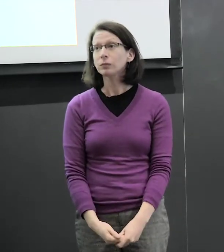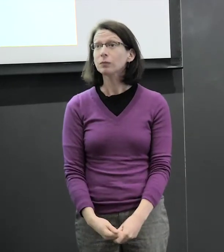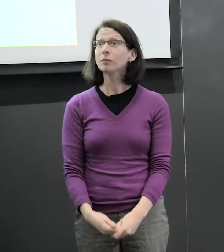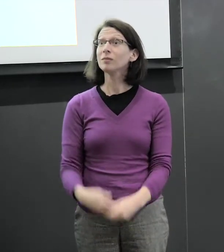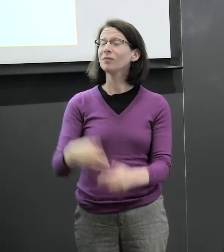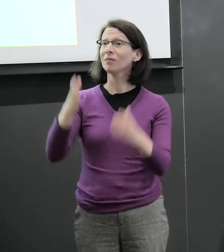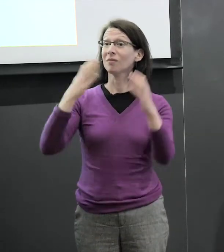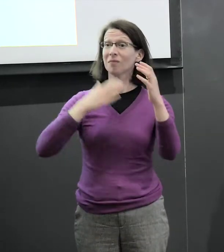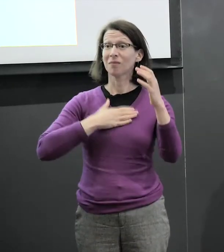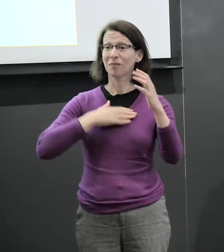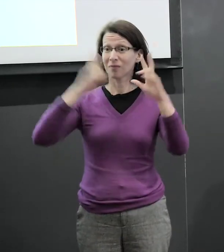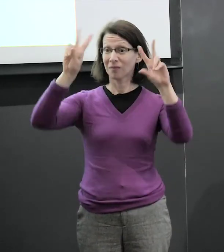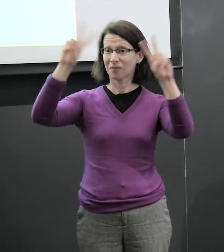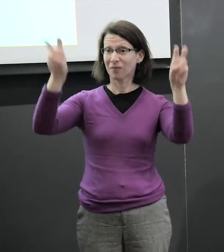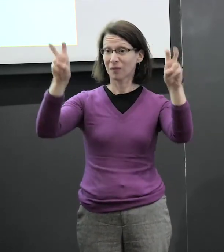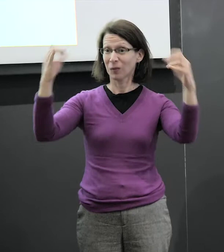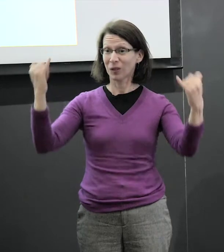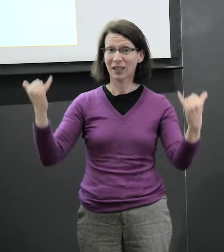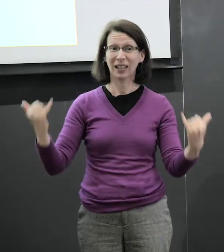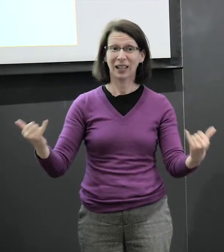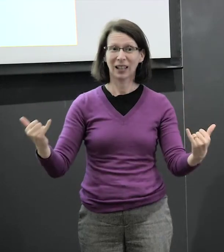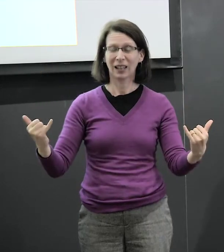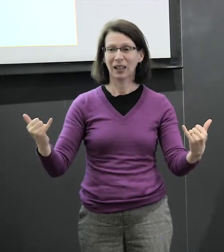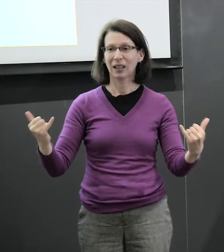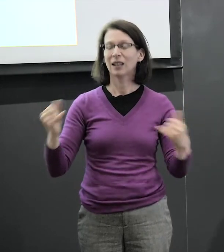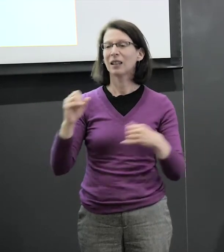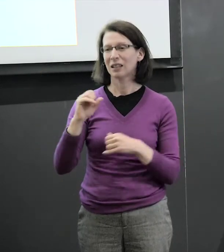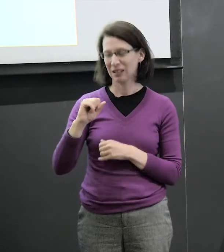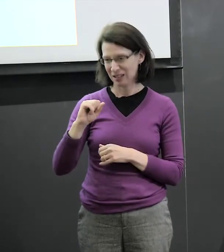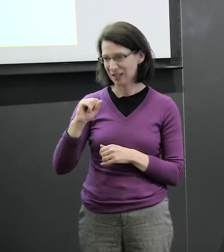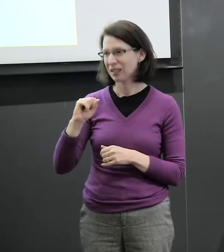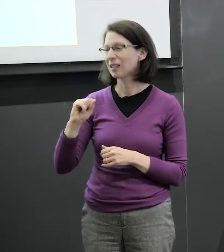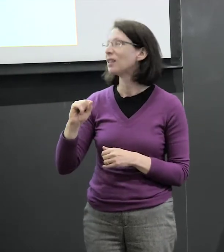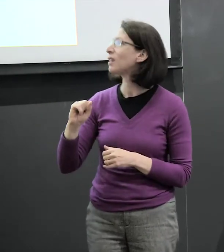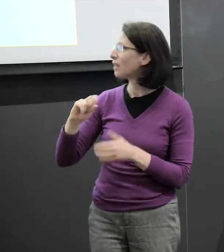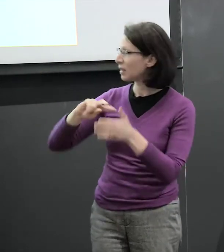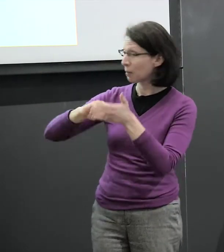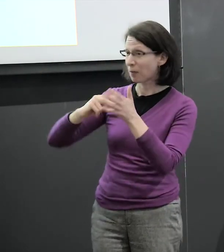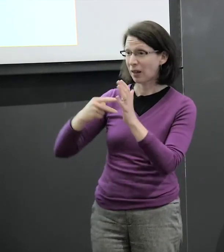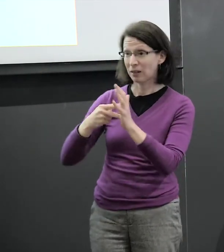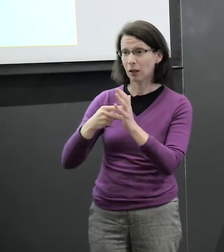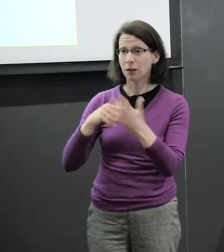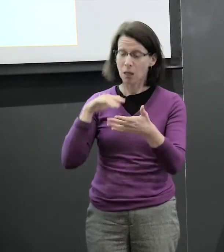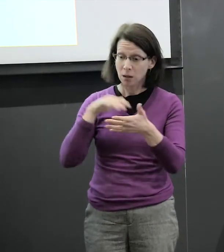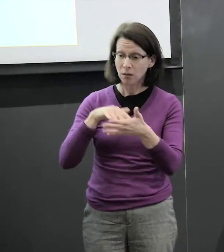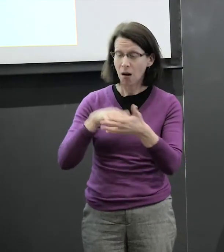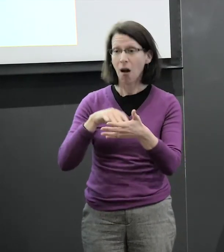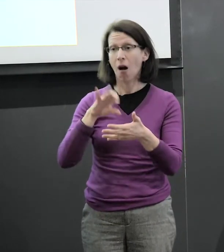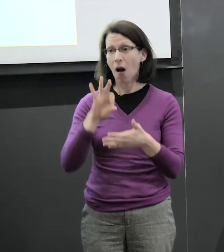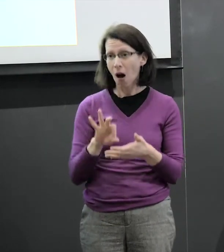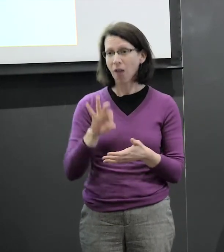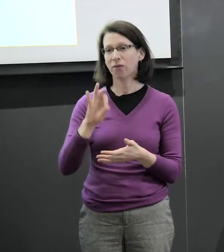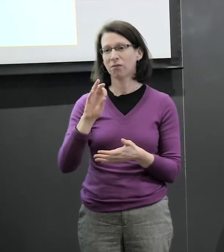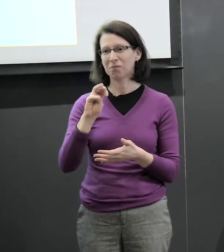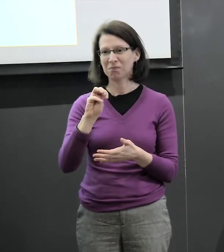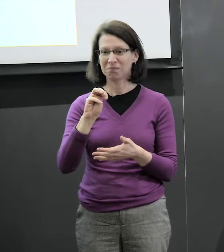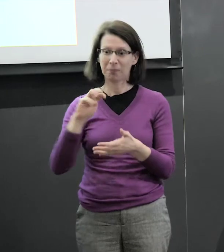So my topic today is semantics, the study of meaning. I will